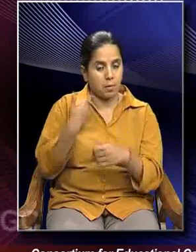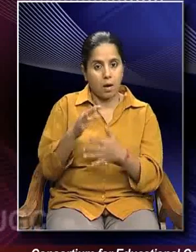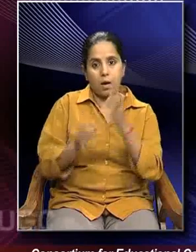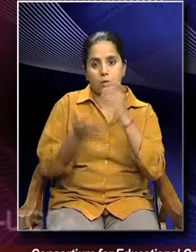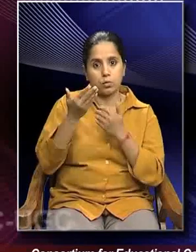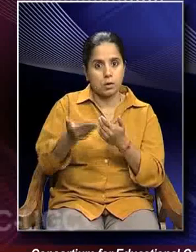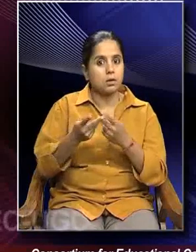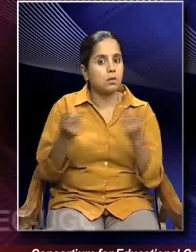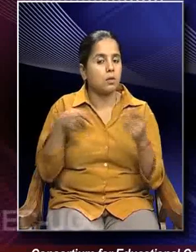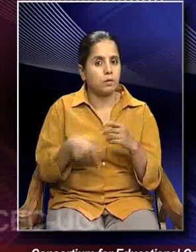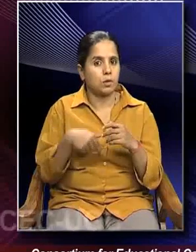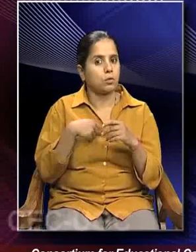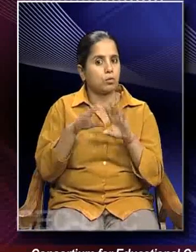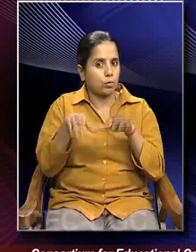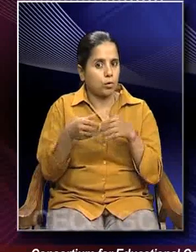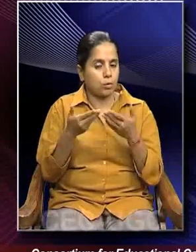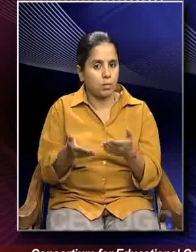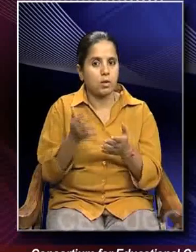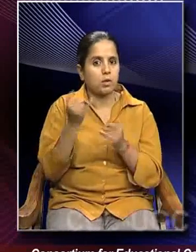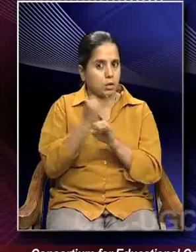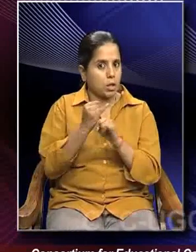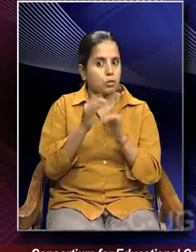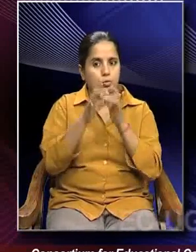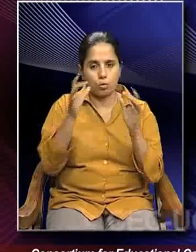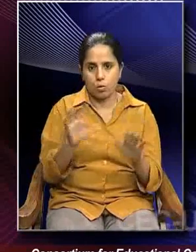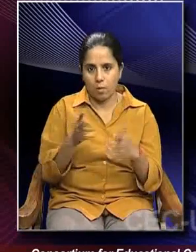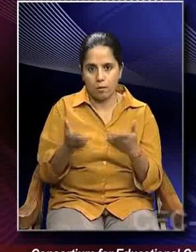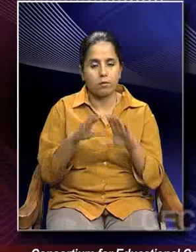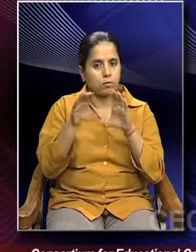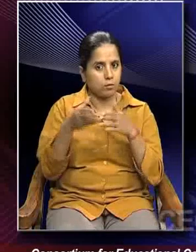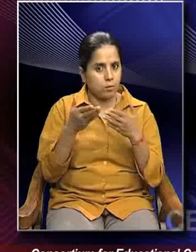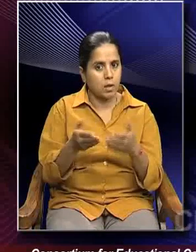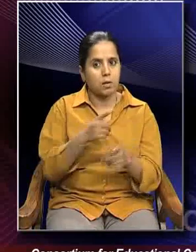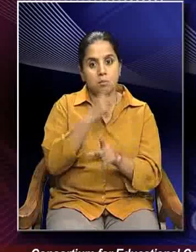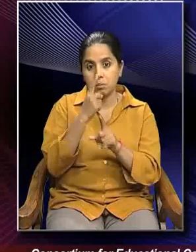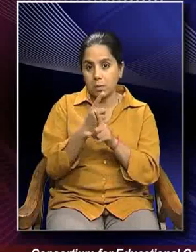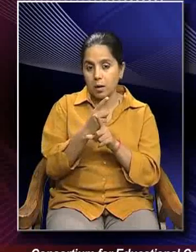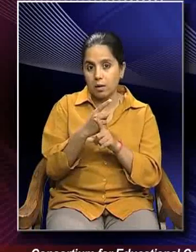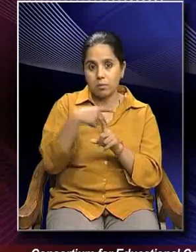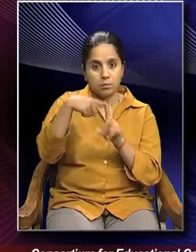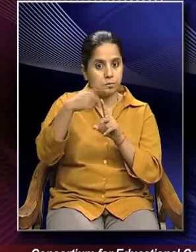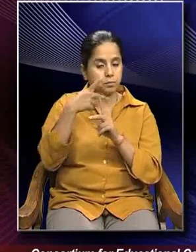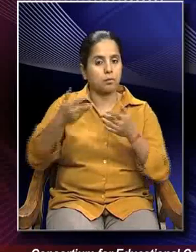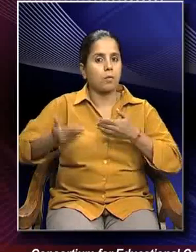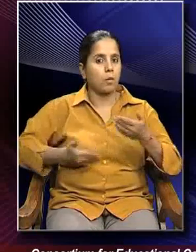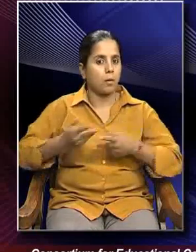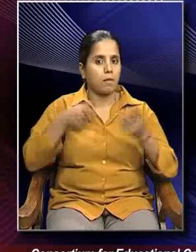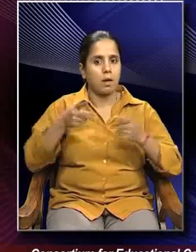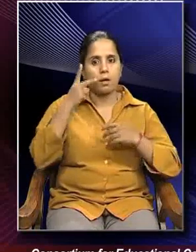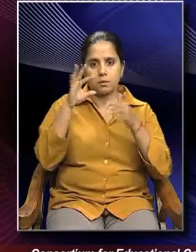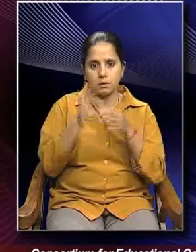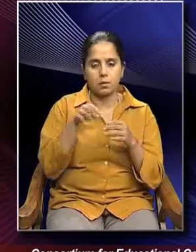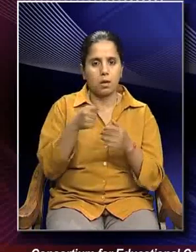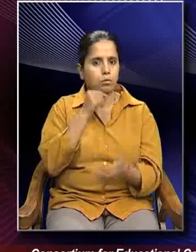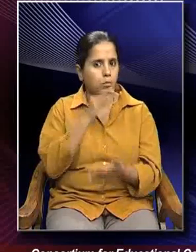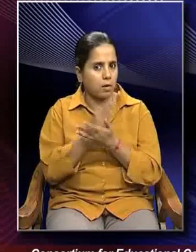associative groups, of institutional groups, and also part of behaviors on the basis of